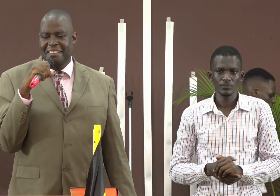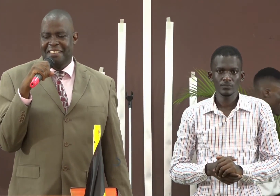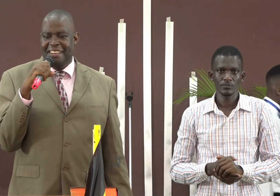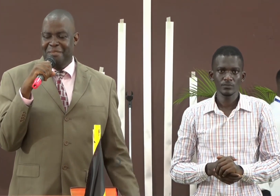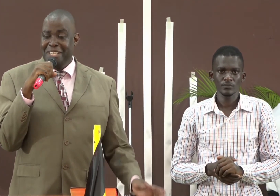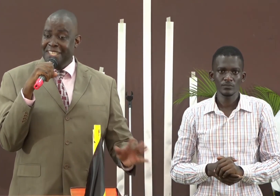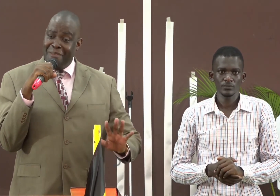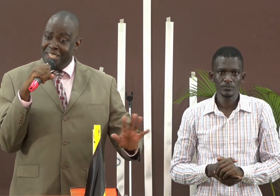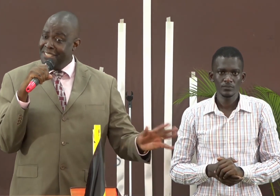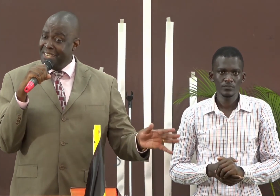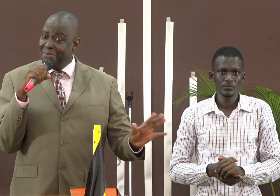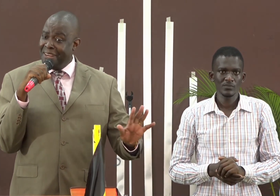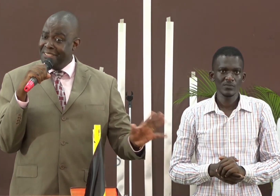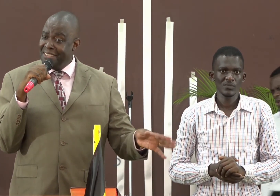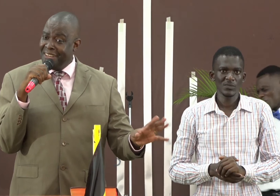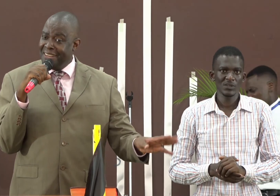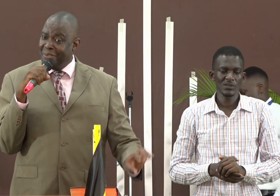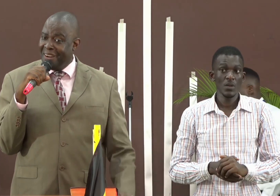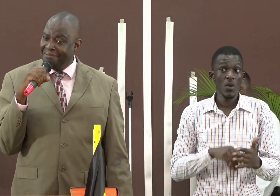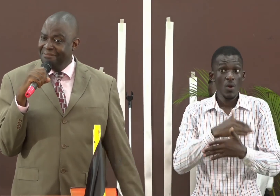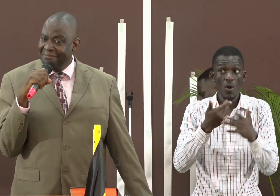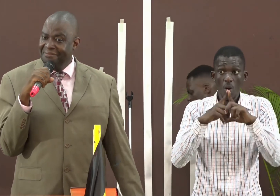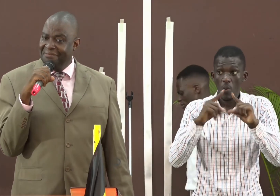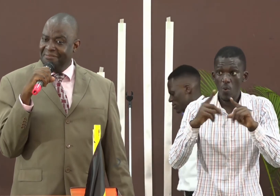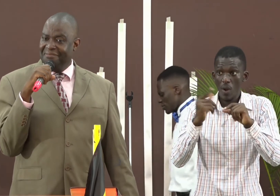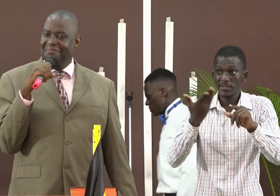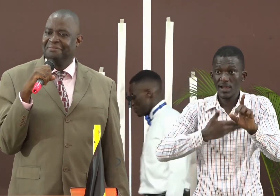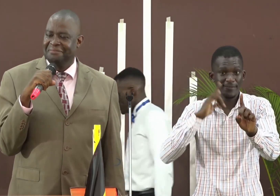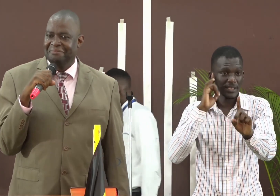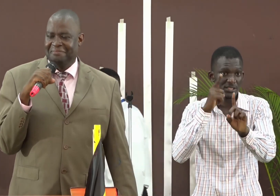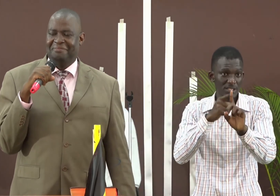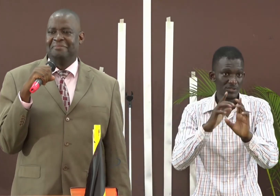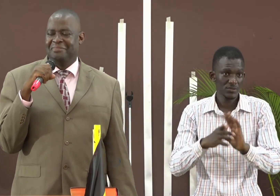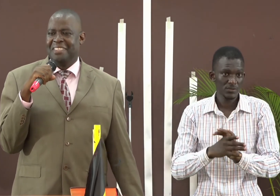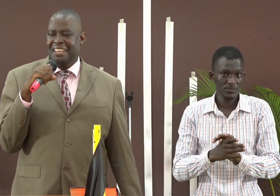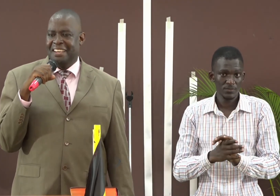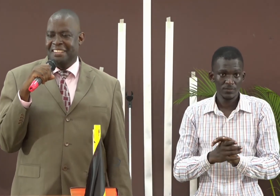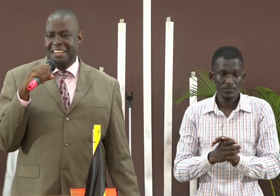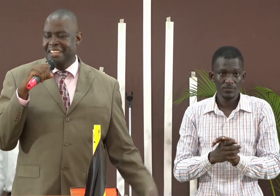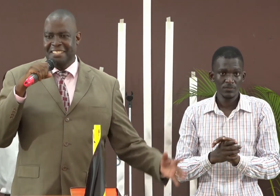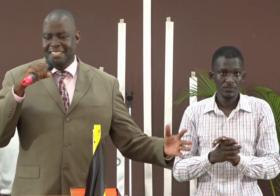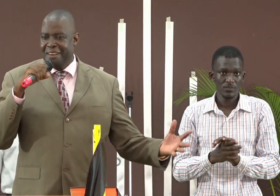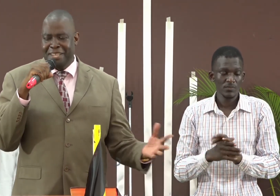it properly. Every word comes with a